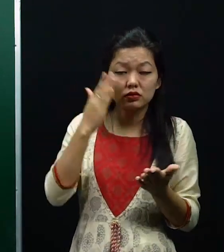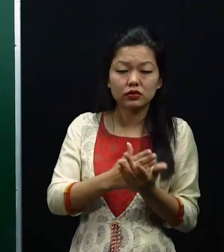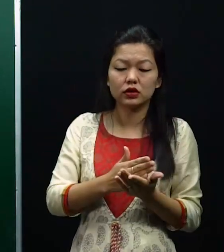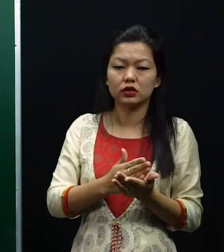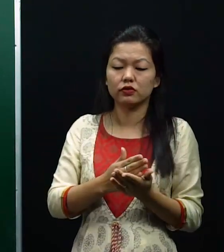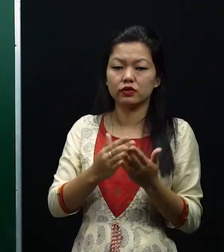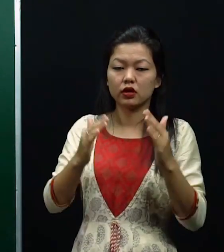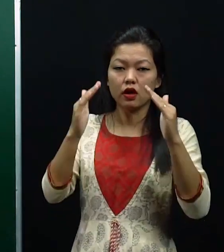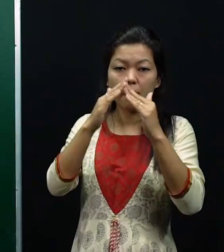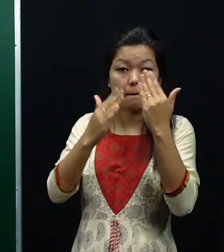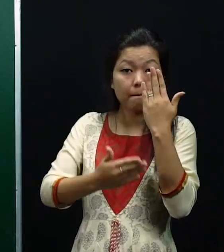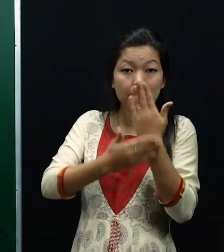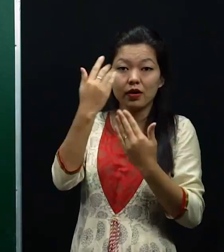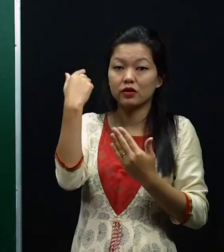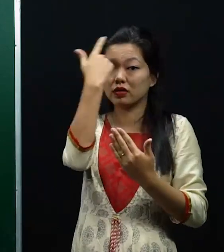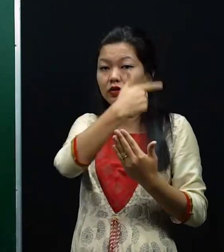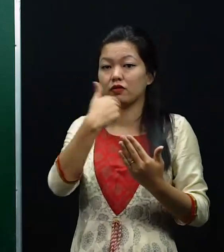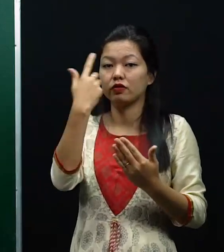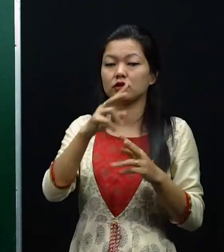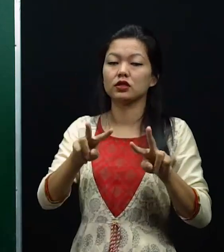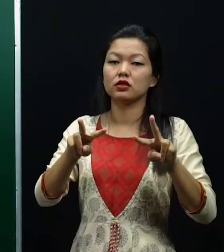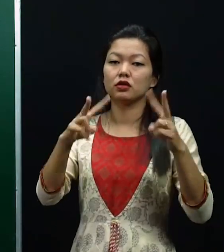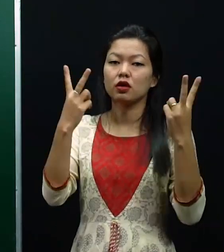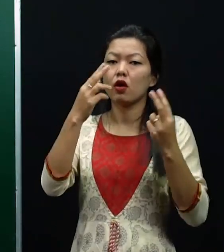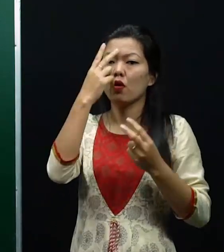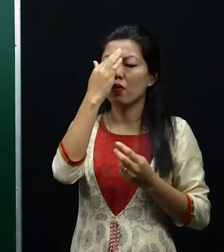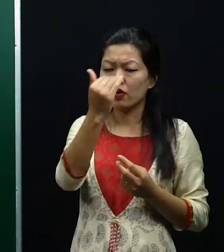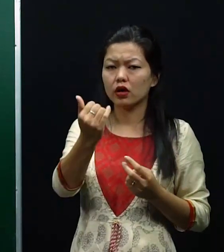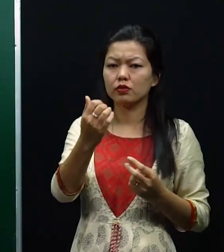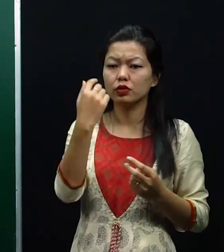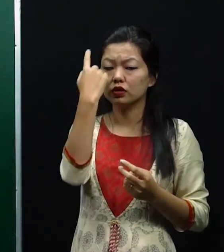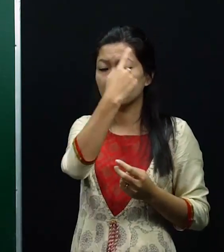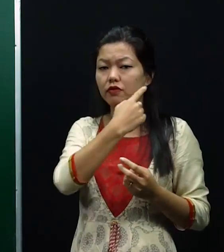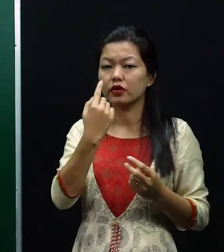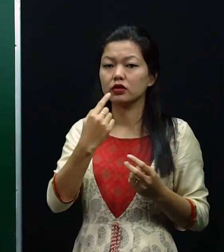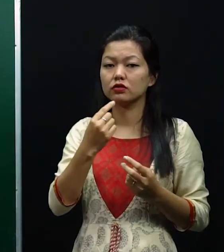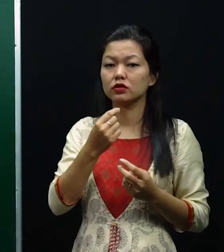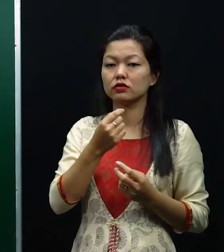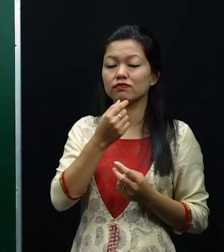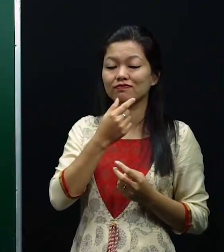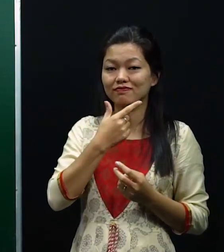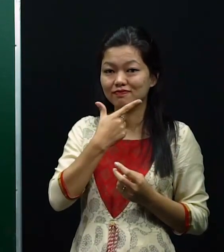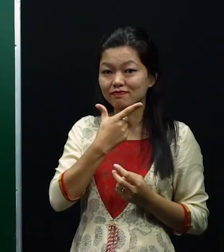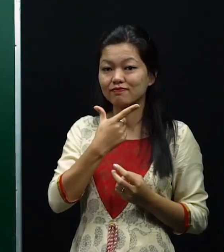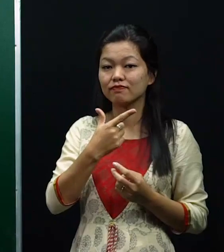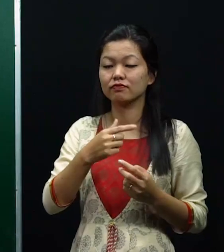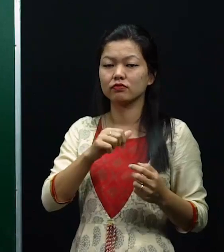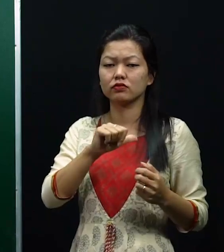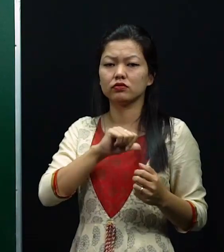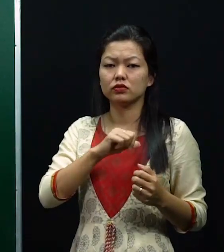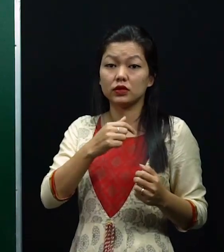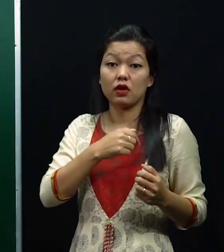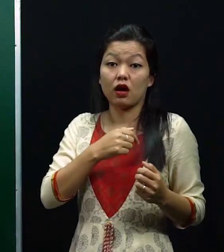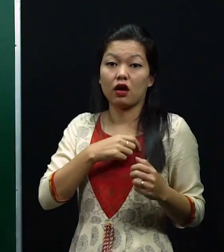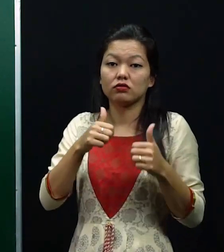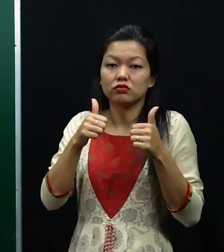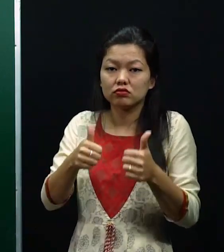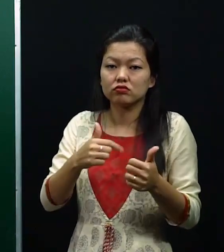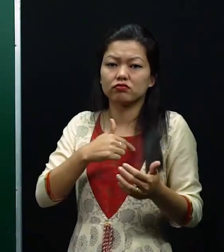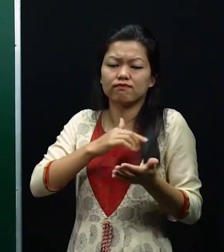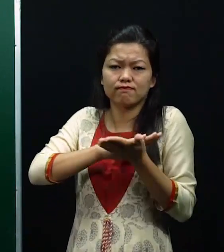quite similar, but he appeared to be proud. He seemed to be proud. He began to show a face that was also quite